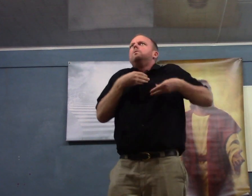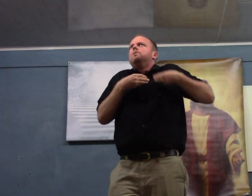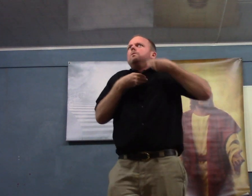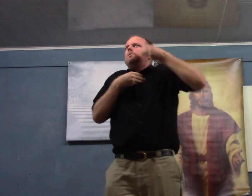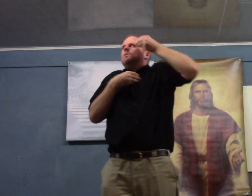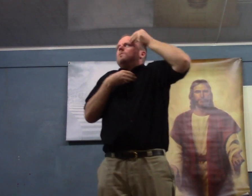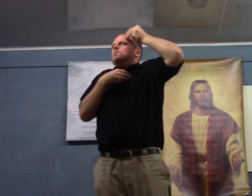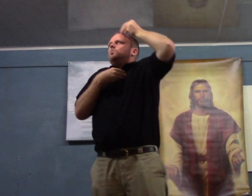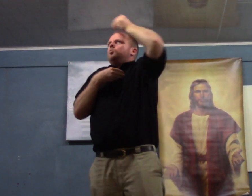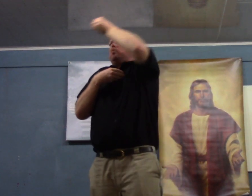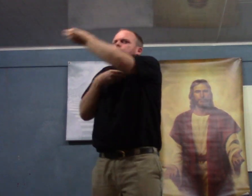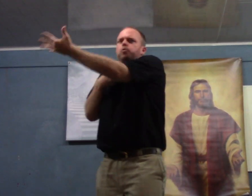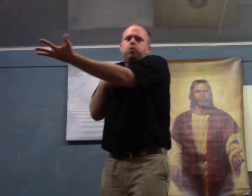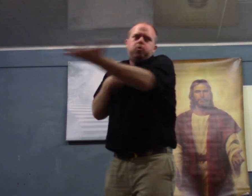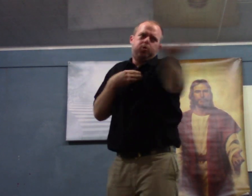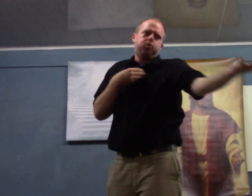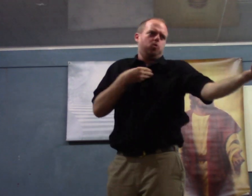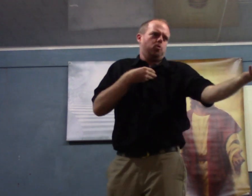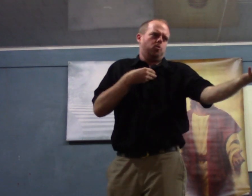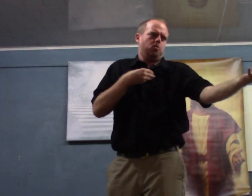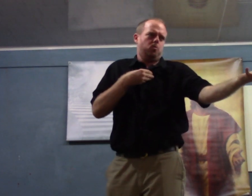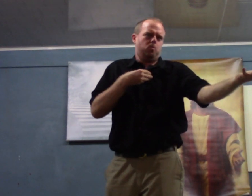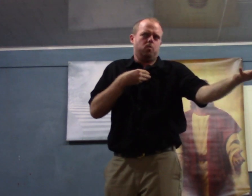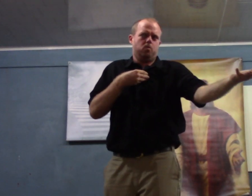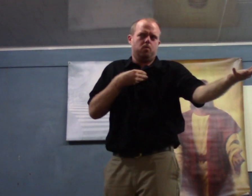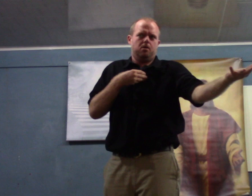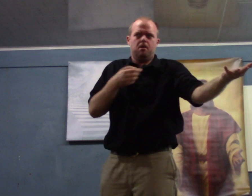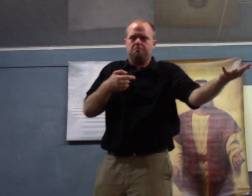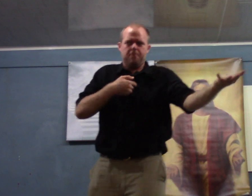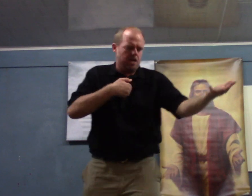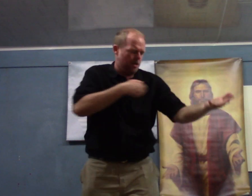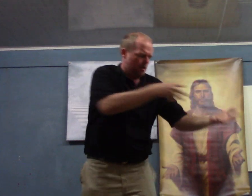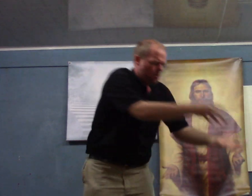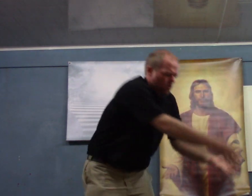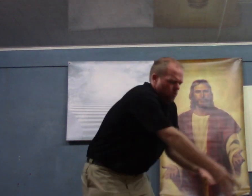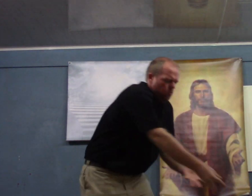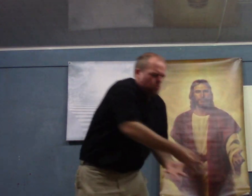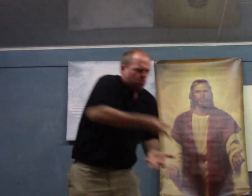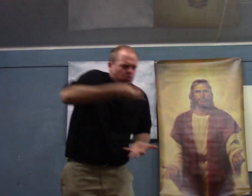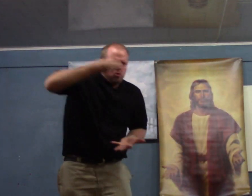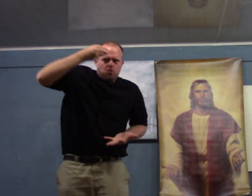more. So from what I have studied, from what I have read in the Word of God, that is what I share with you.